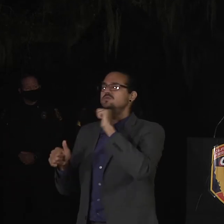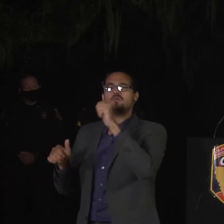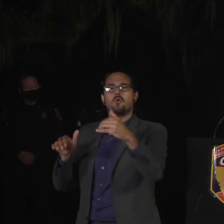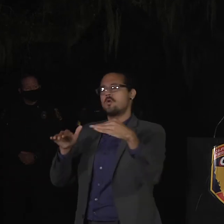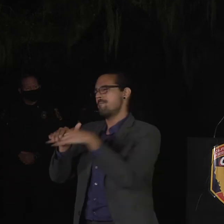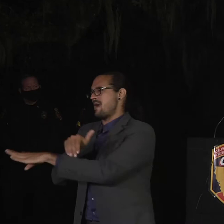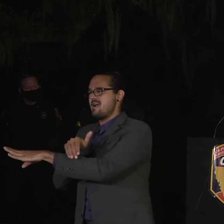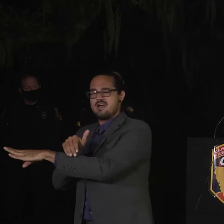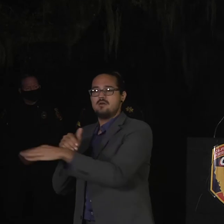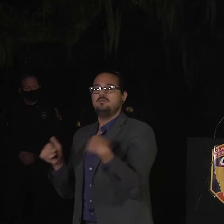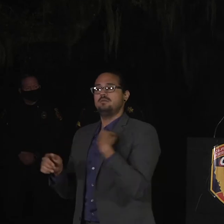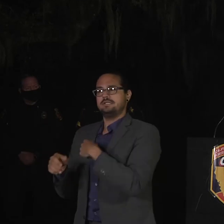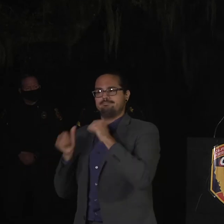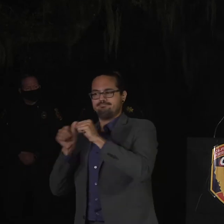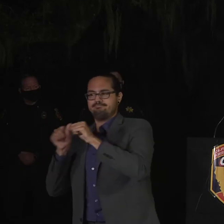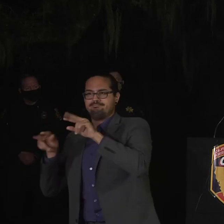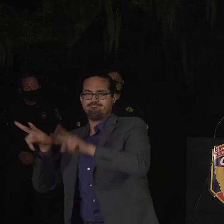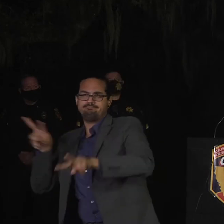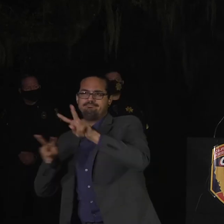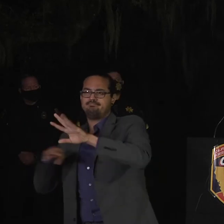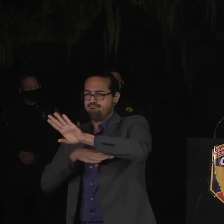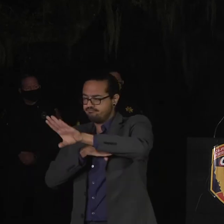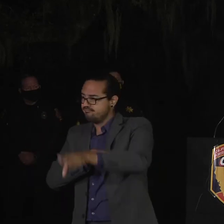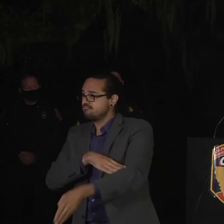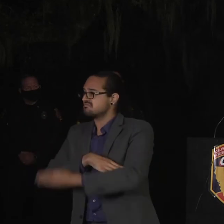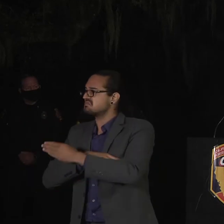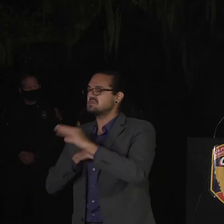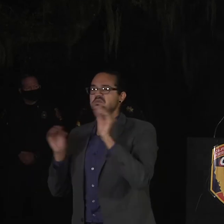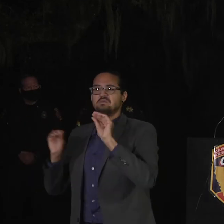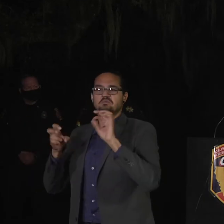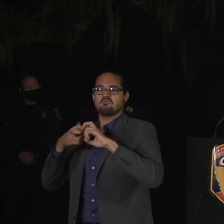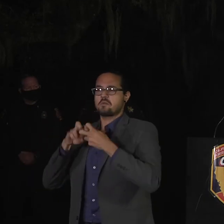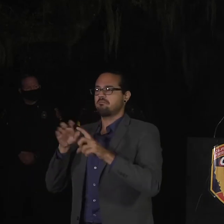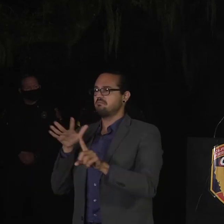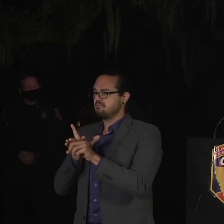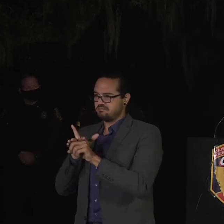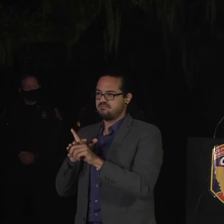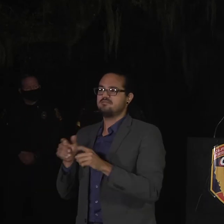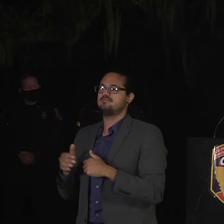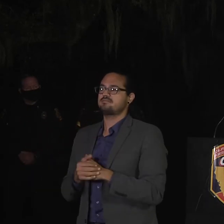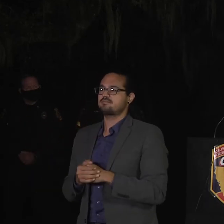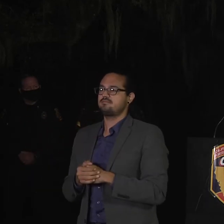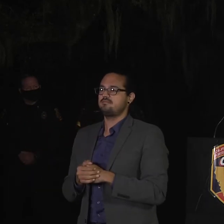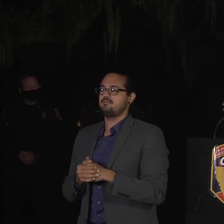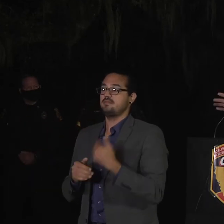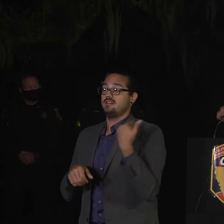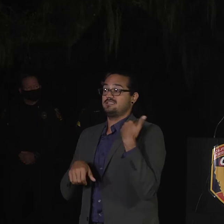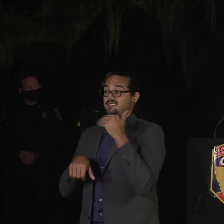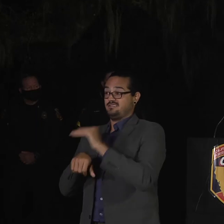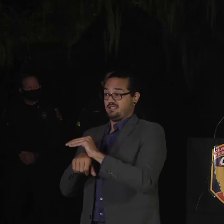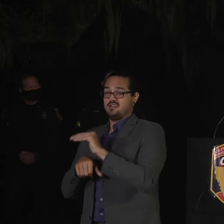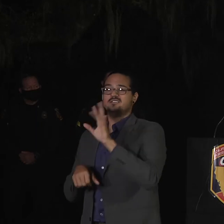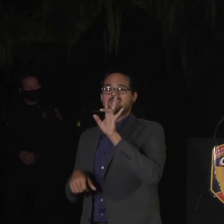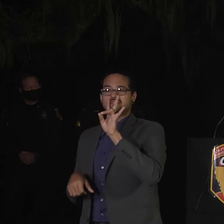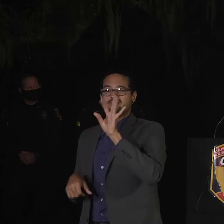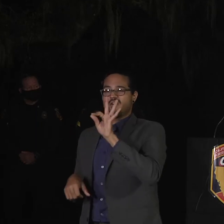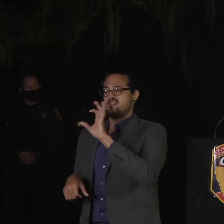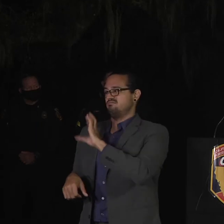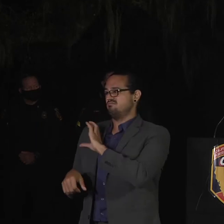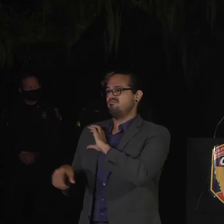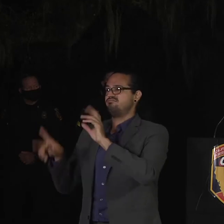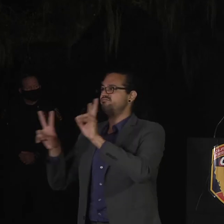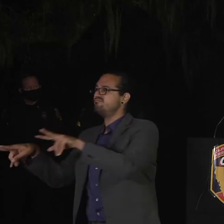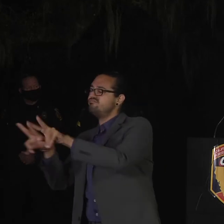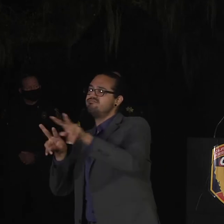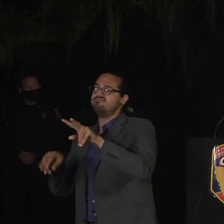mentioned, at yesterday's press conference, we had last night a total of 79 personnel working the area, the entire San Lorenzo Valley,